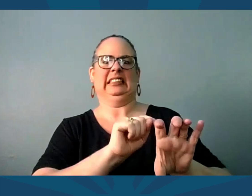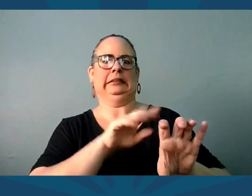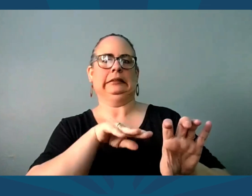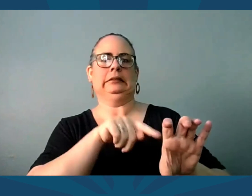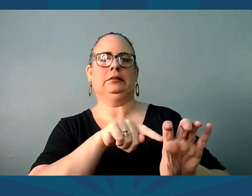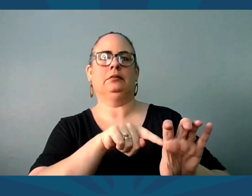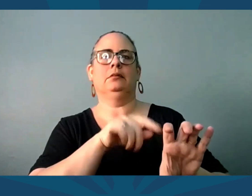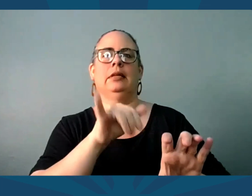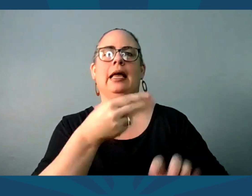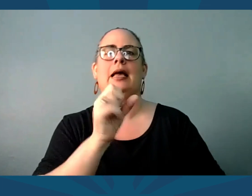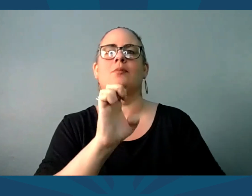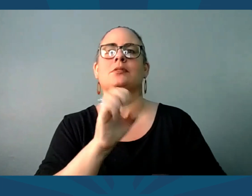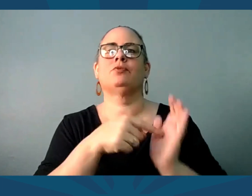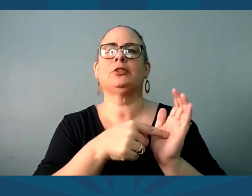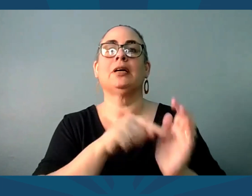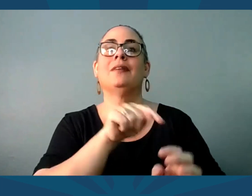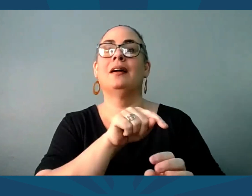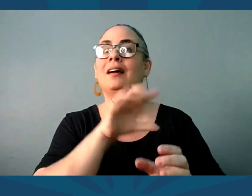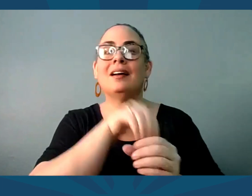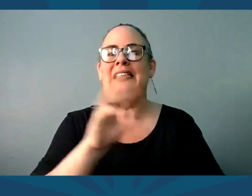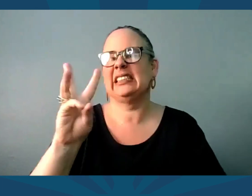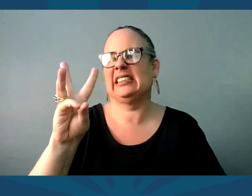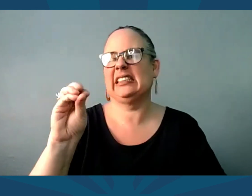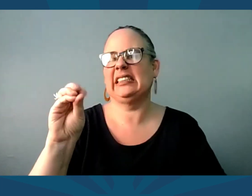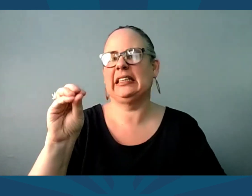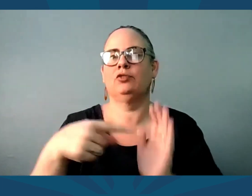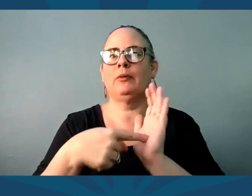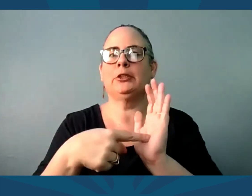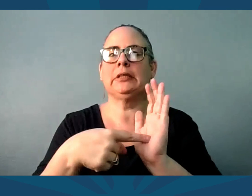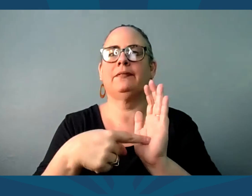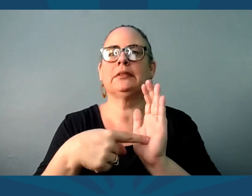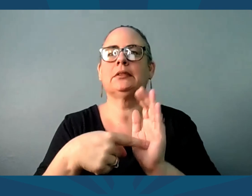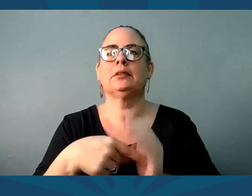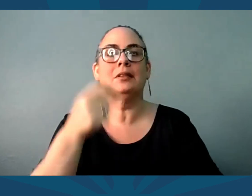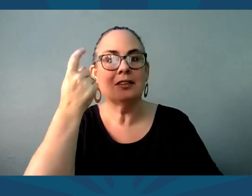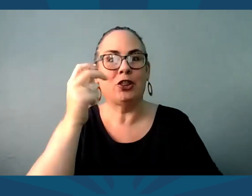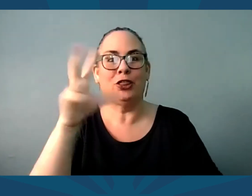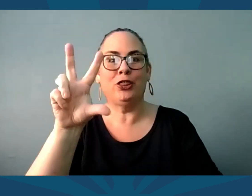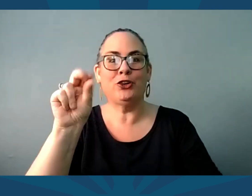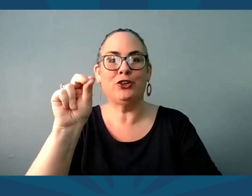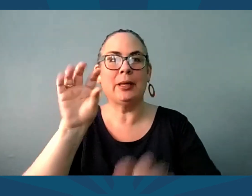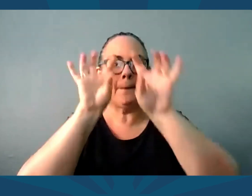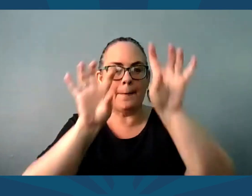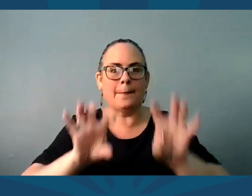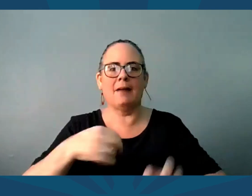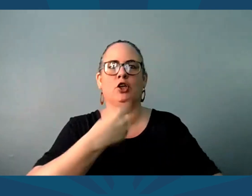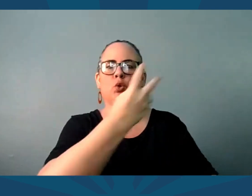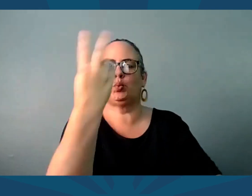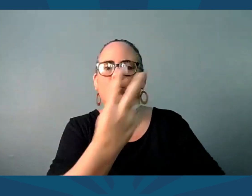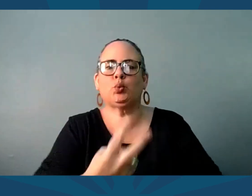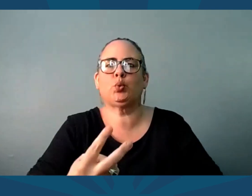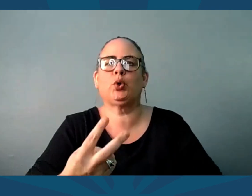The Arizona State House of Representatives is the lower house of the legislature, made up